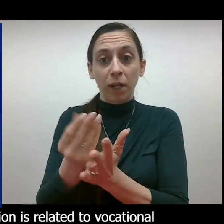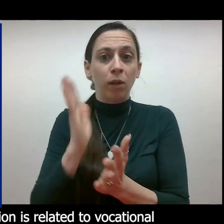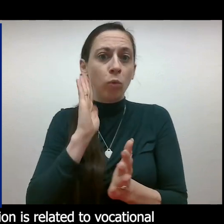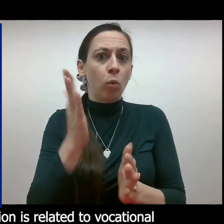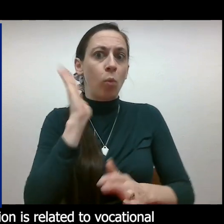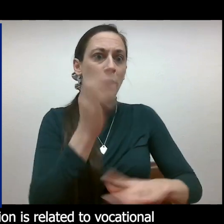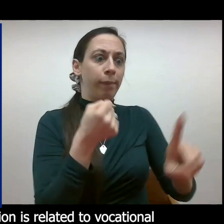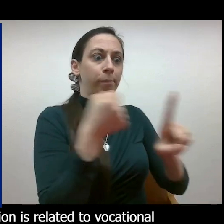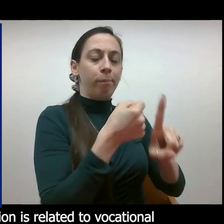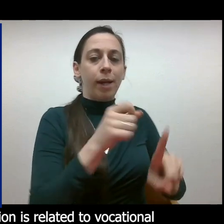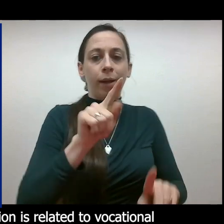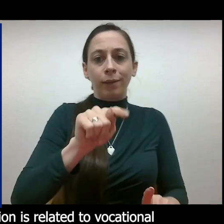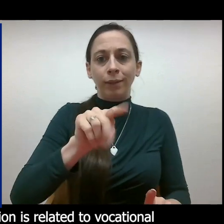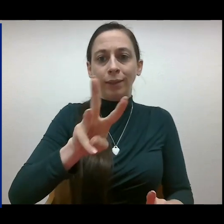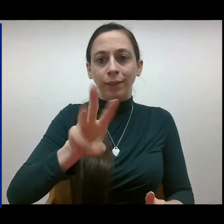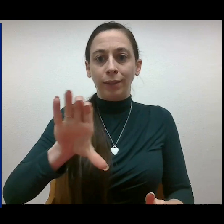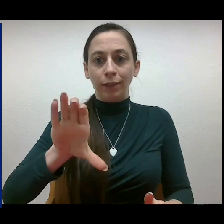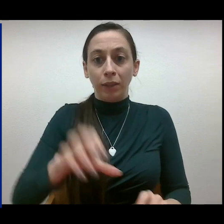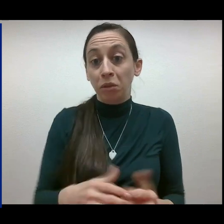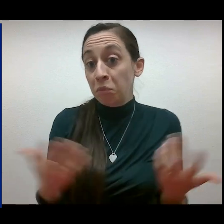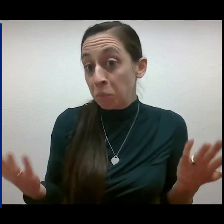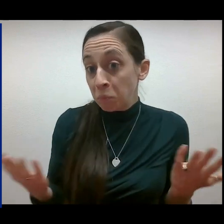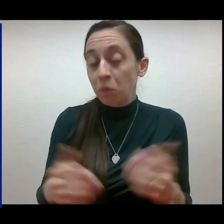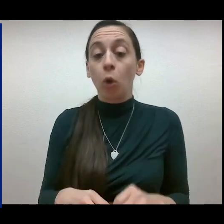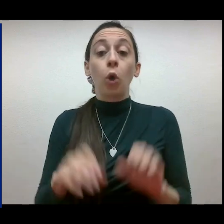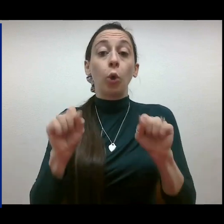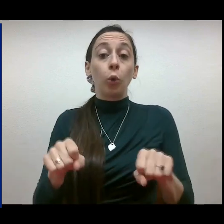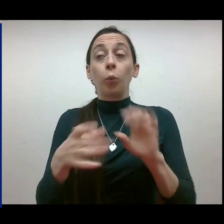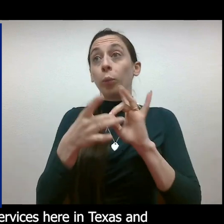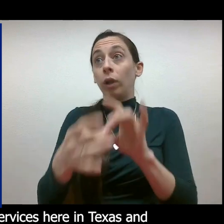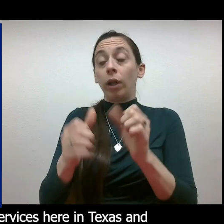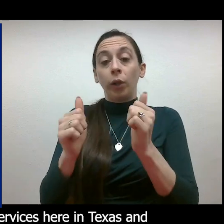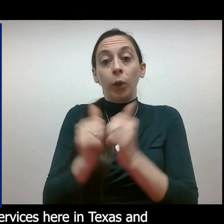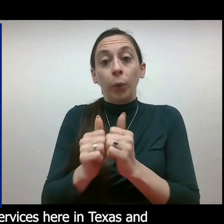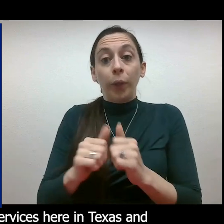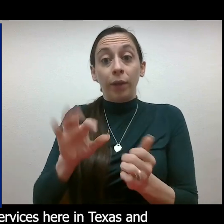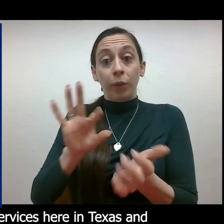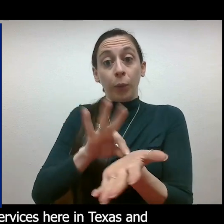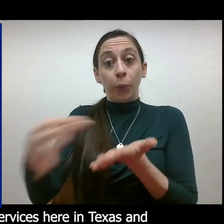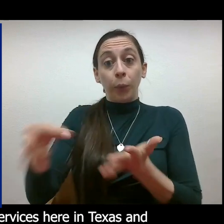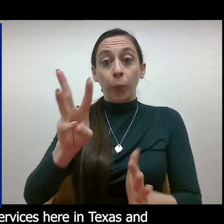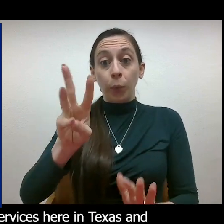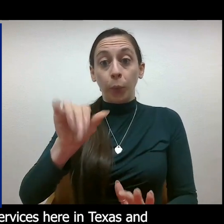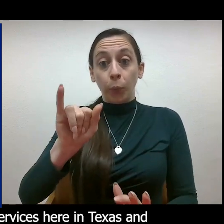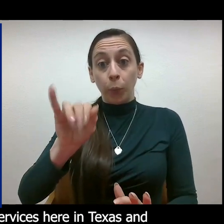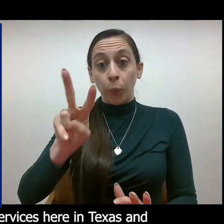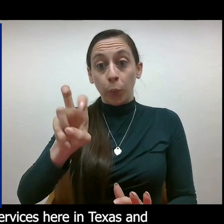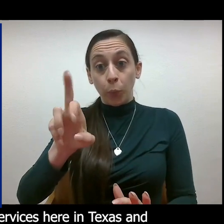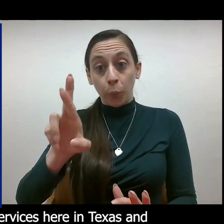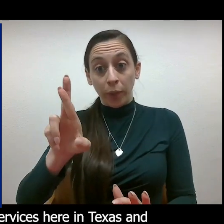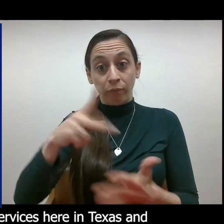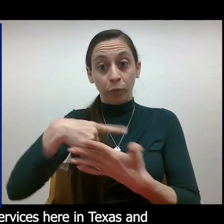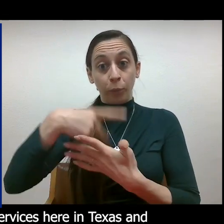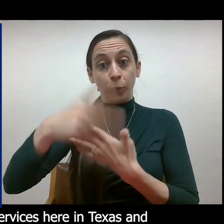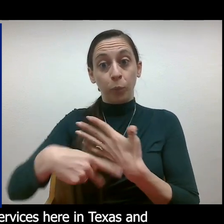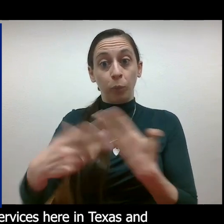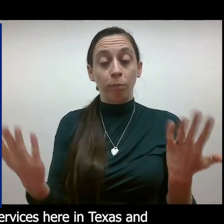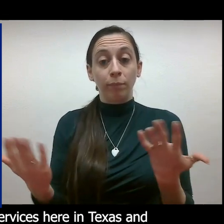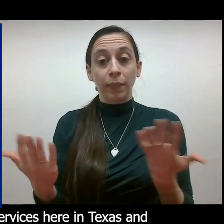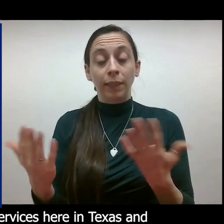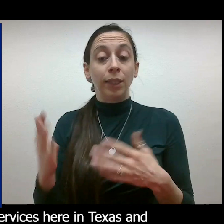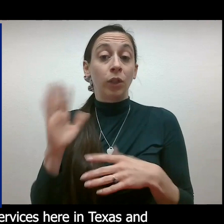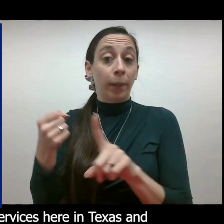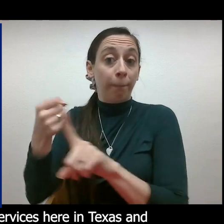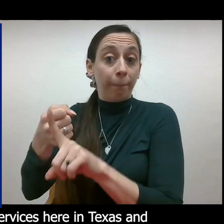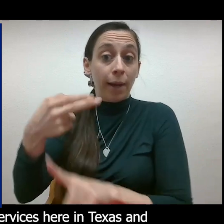related to vocational rehabilitation funding, it could impact the Texas Workforce Commission. Or maybe it is related to Medicaid